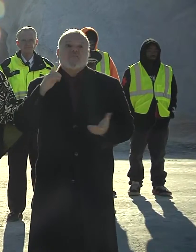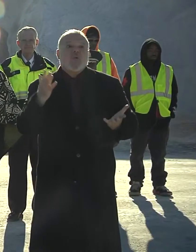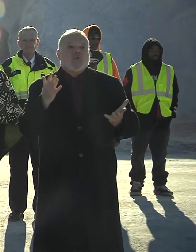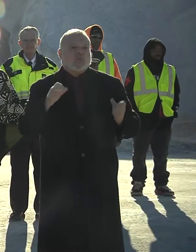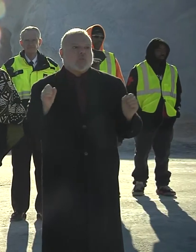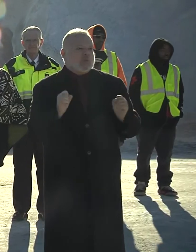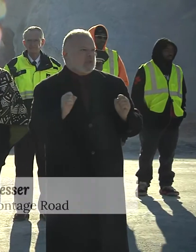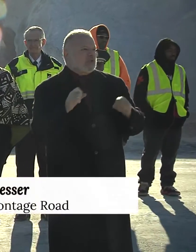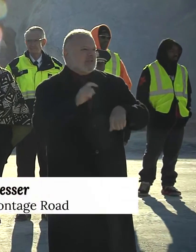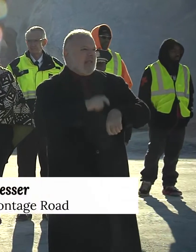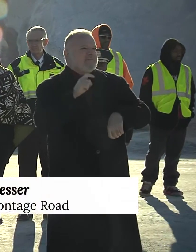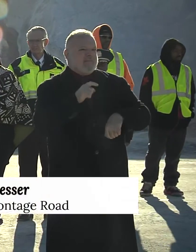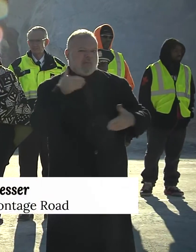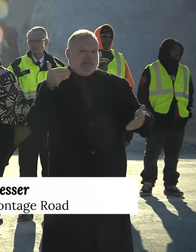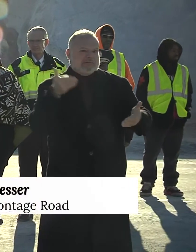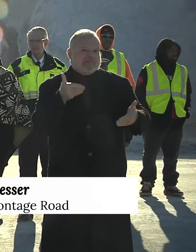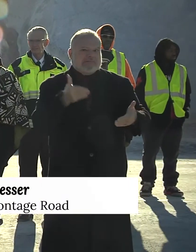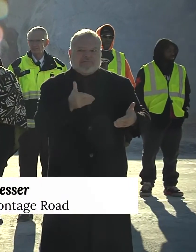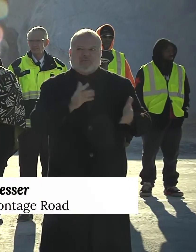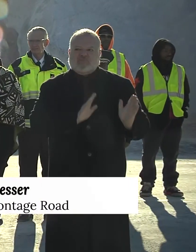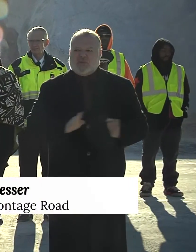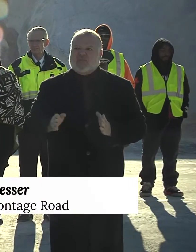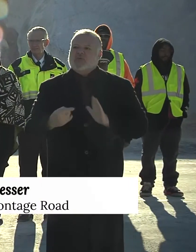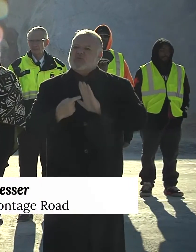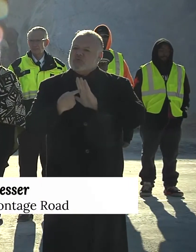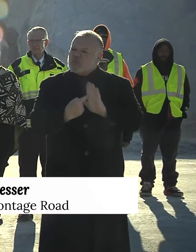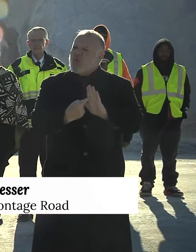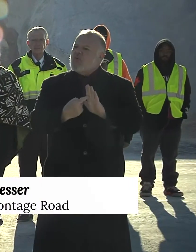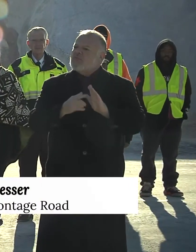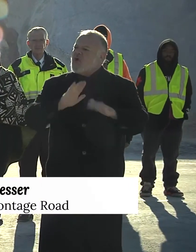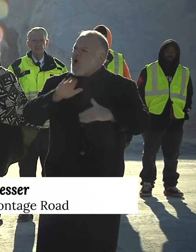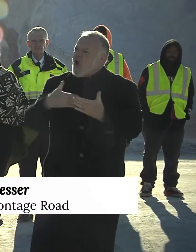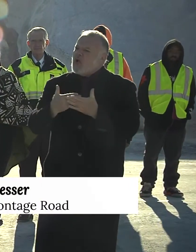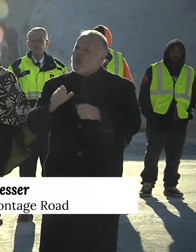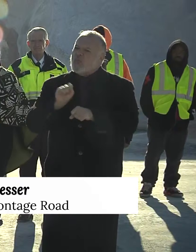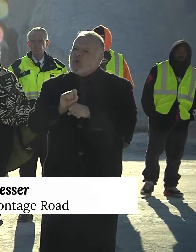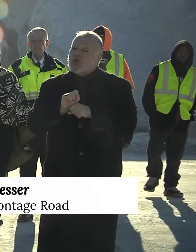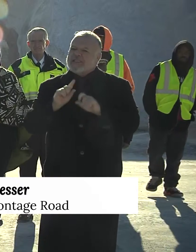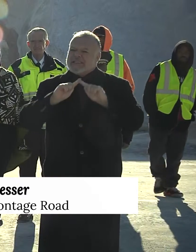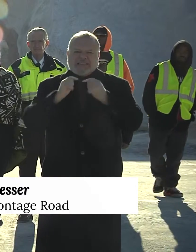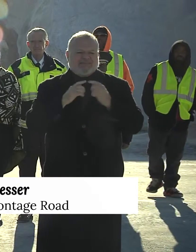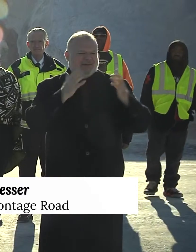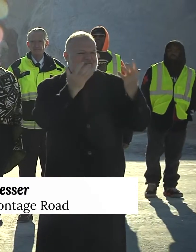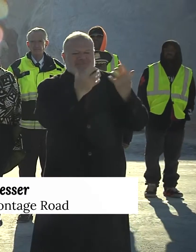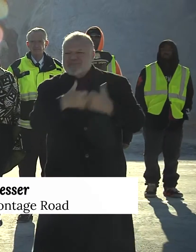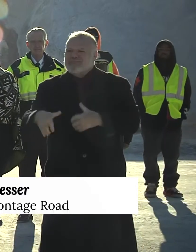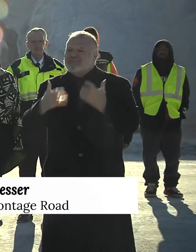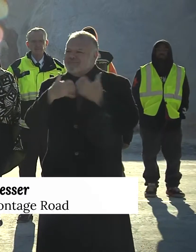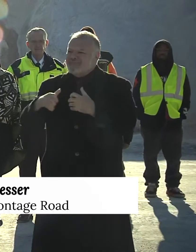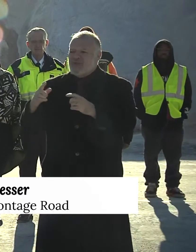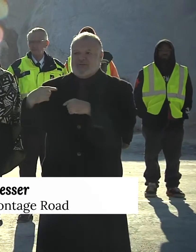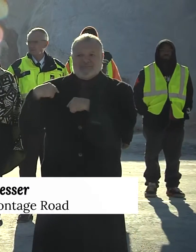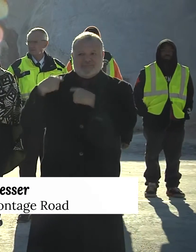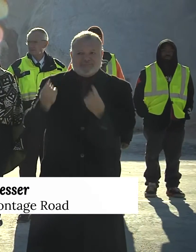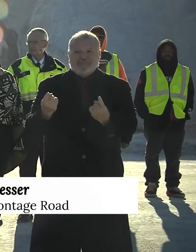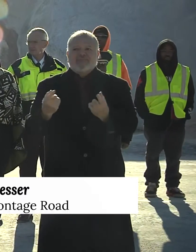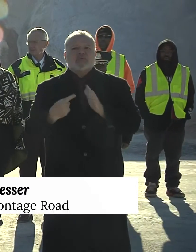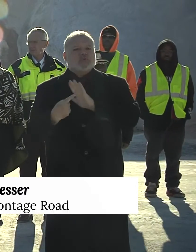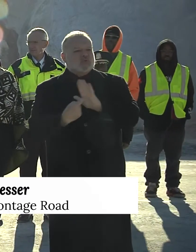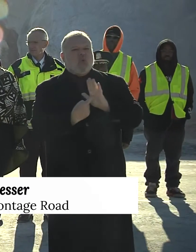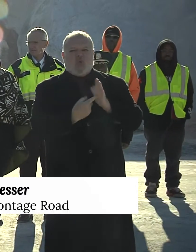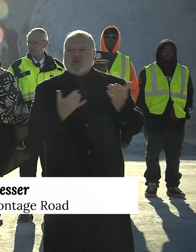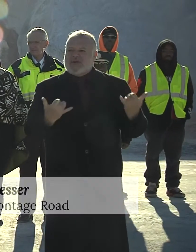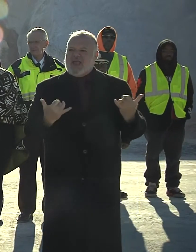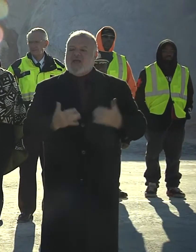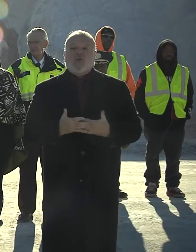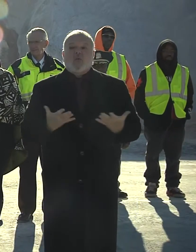have been working on. First, I want to start with some thanks for all of our city employees across so